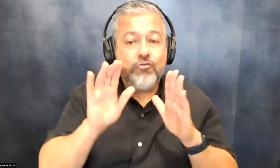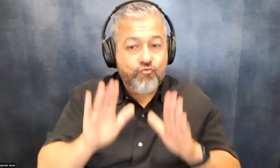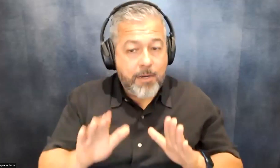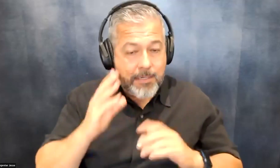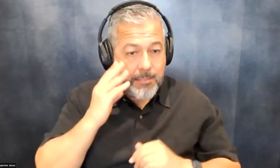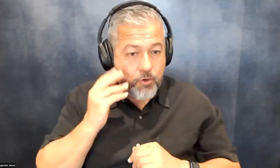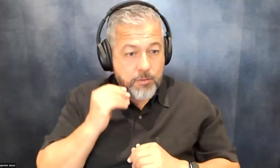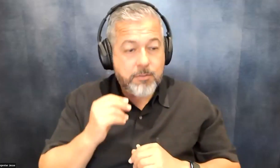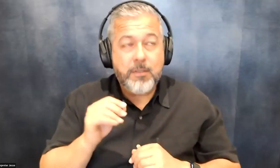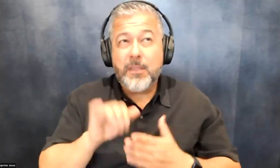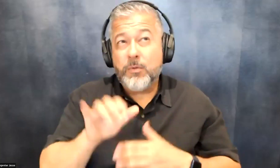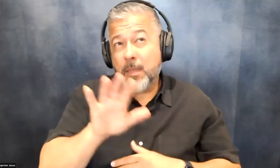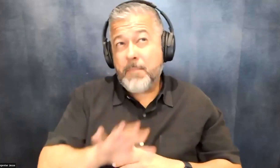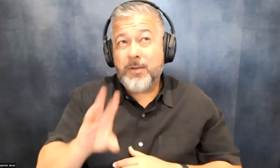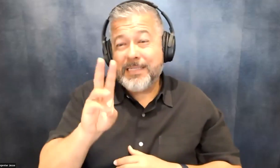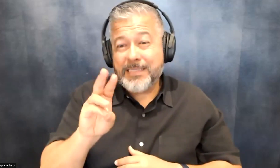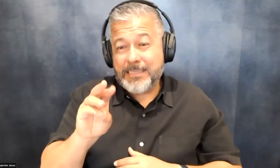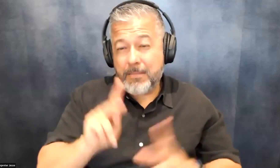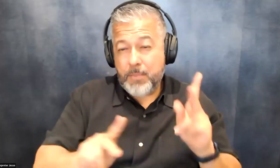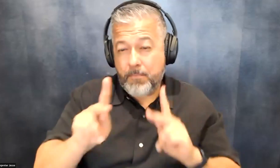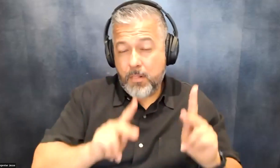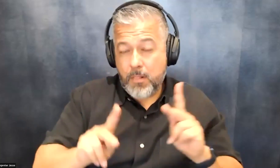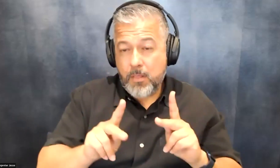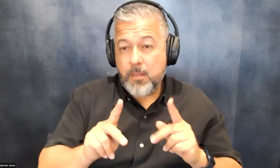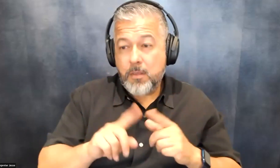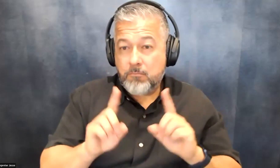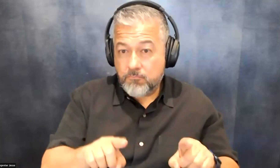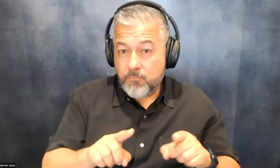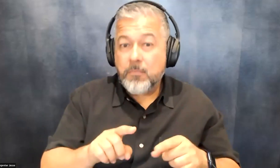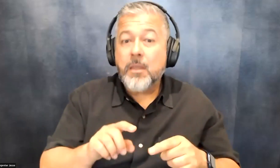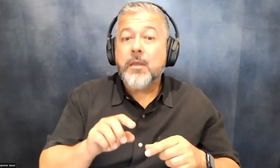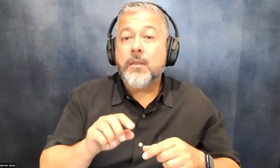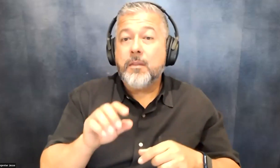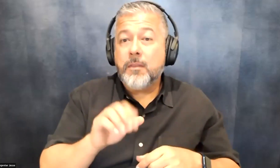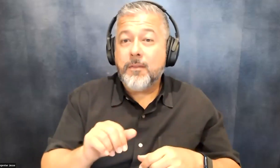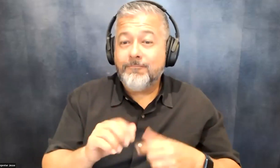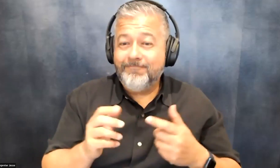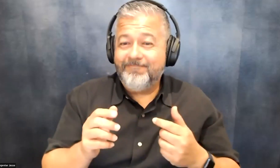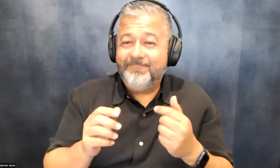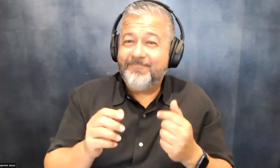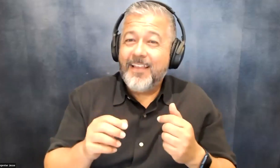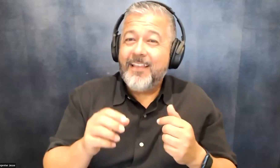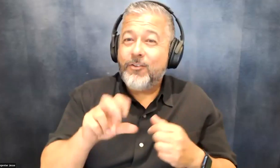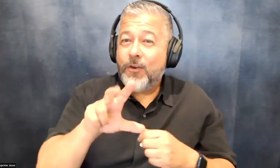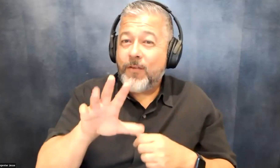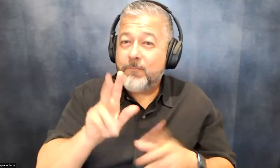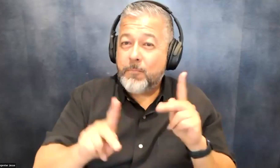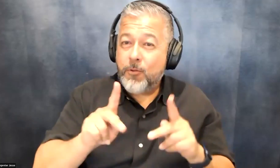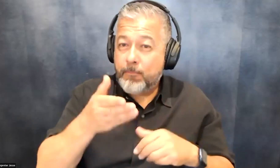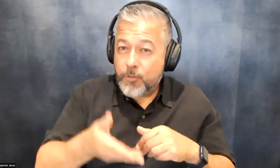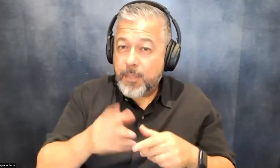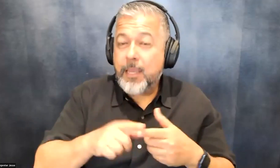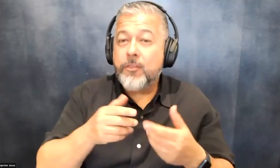experience. There was about 60 people, I think, in attendance. It was hybrid. So we had about 30, 35 in person and the rest